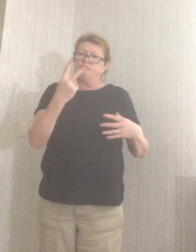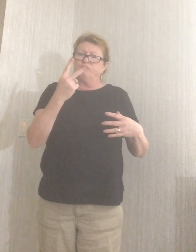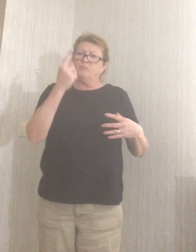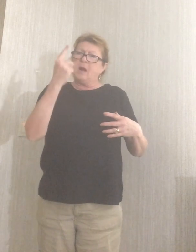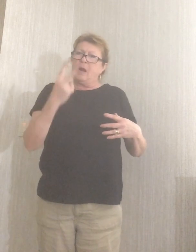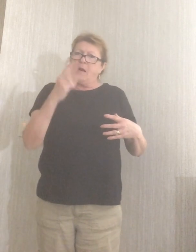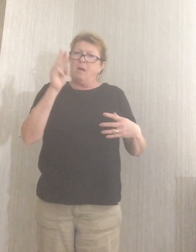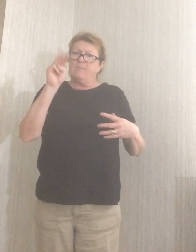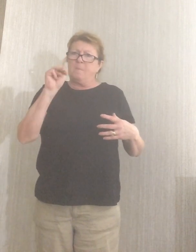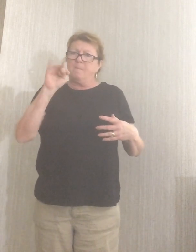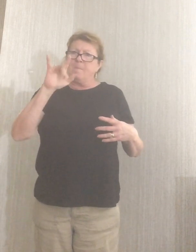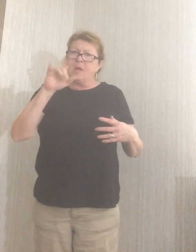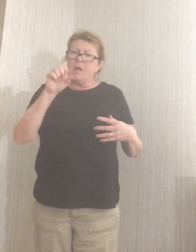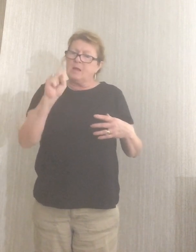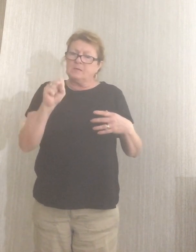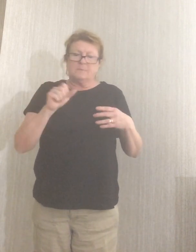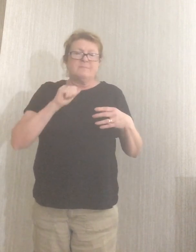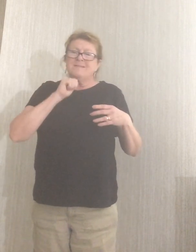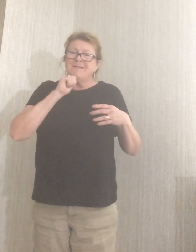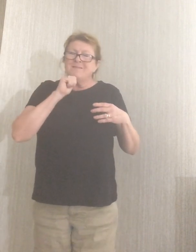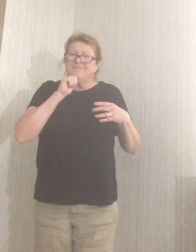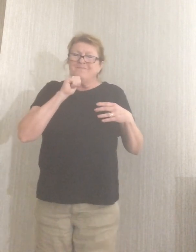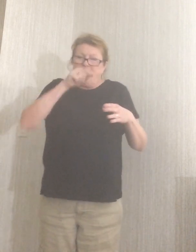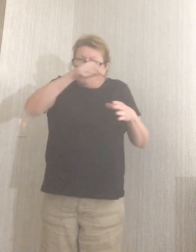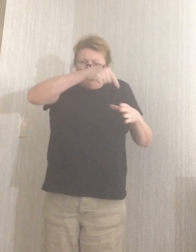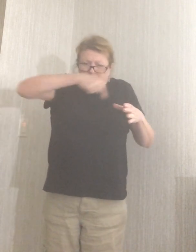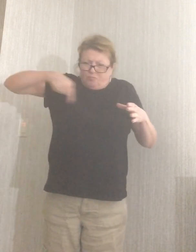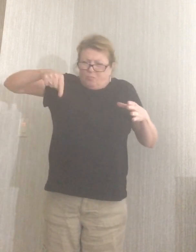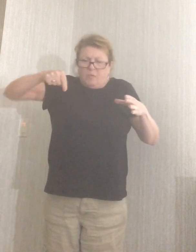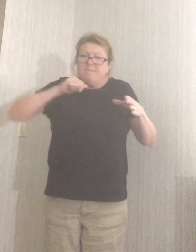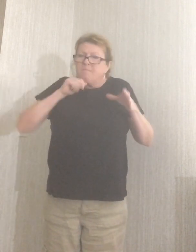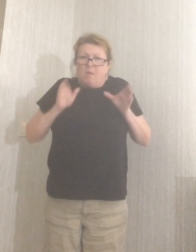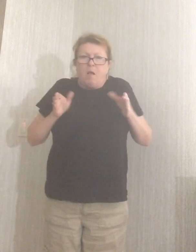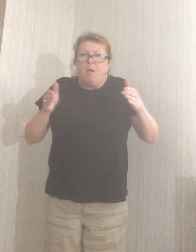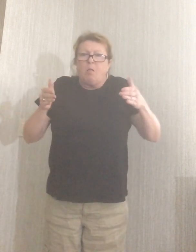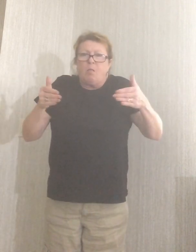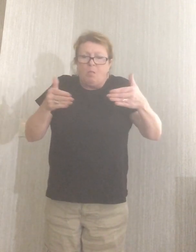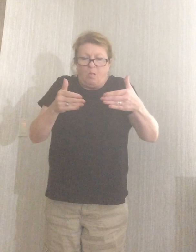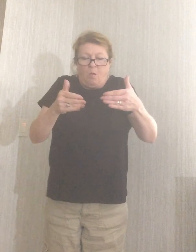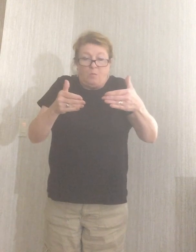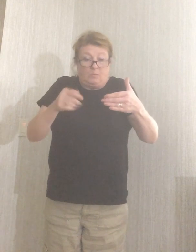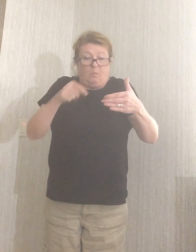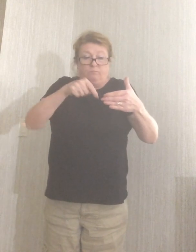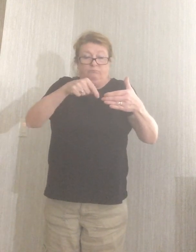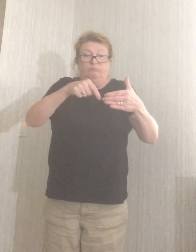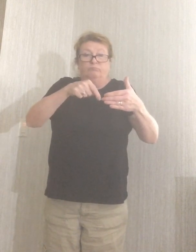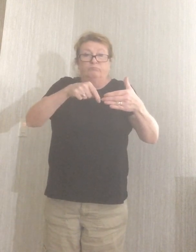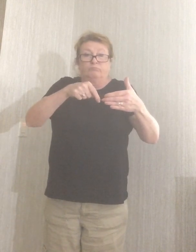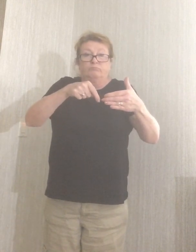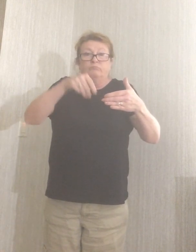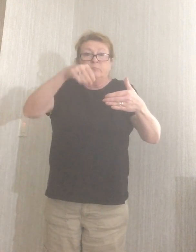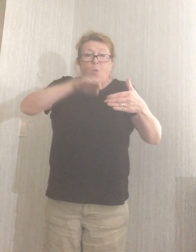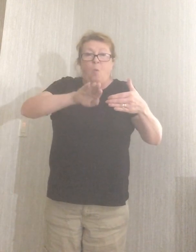The circle, however, is not fully closed. Out toward the sea, the rocks